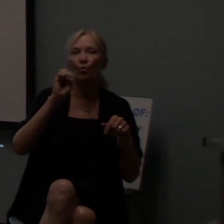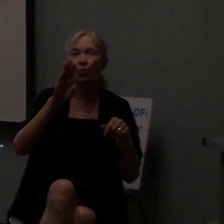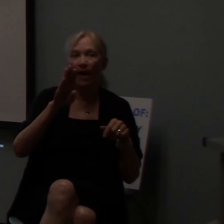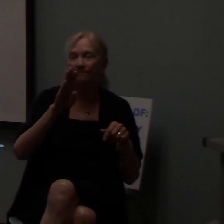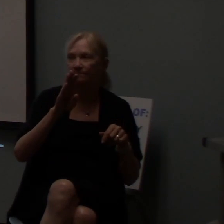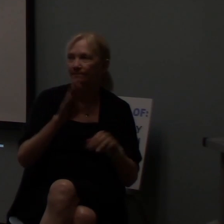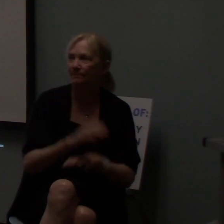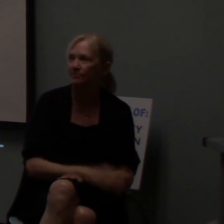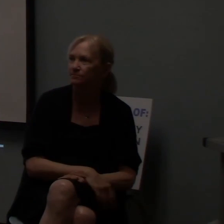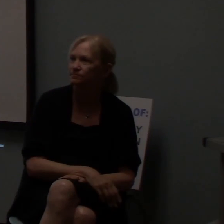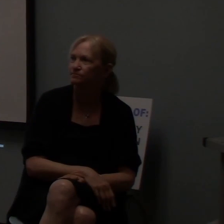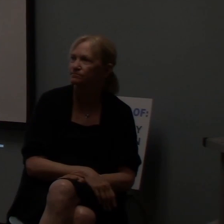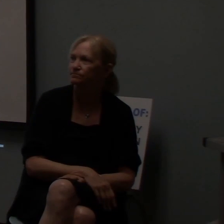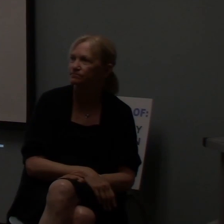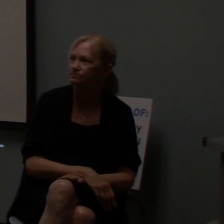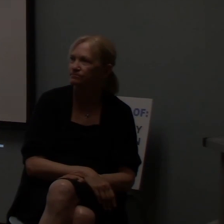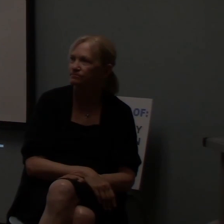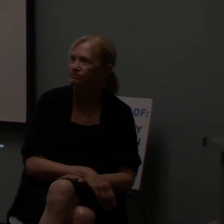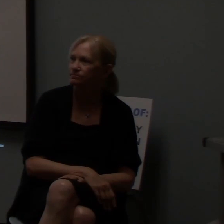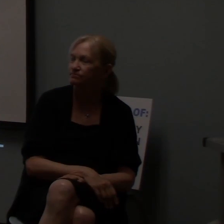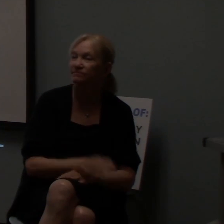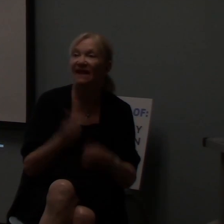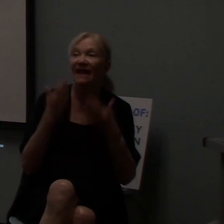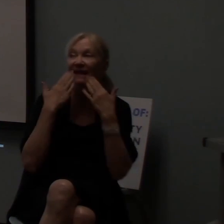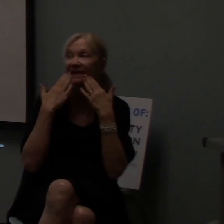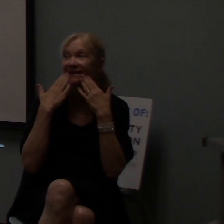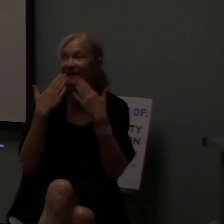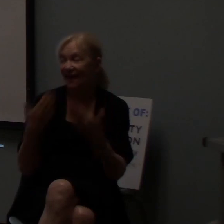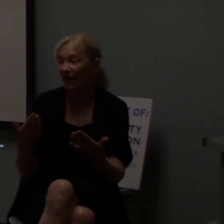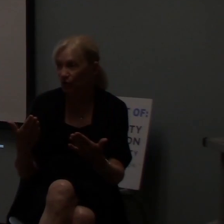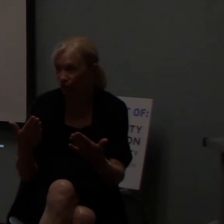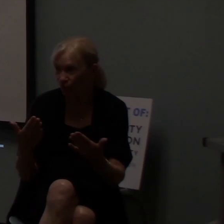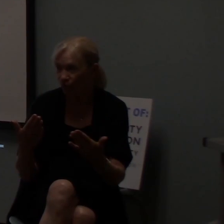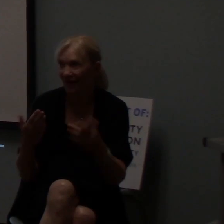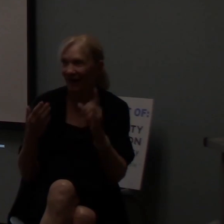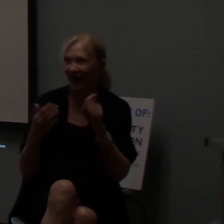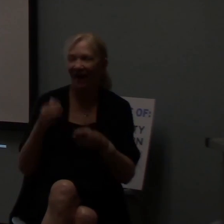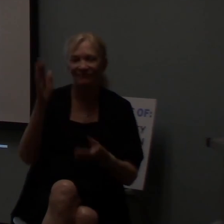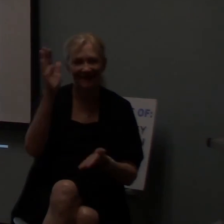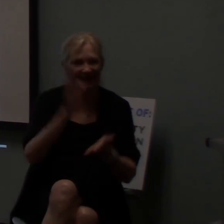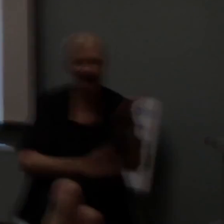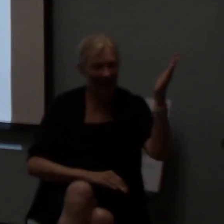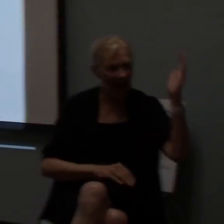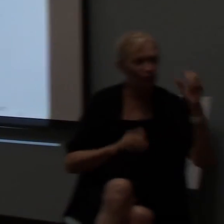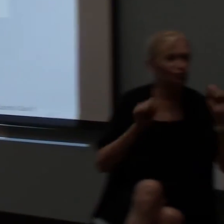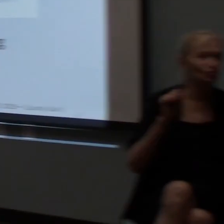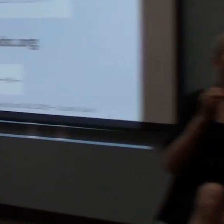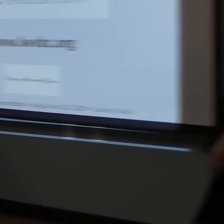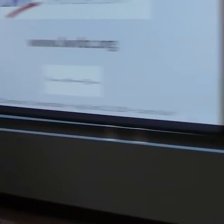take a pamphlet. So thank you everybody for coming, and we need to get out of here in 15 minutes.